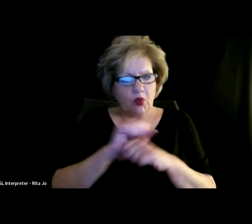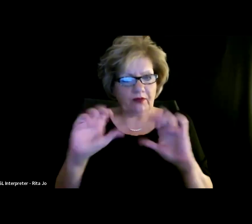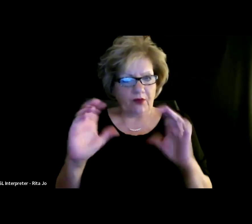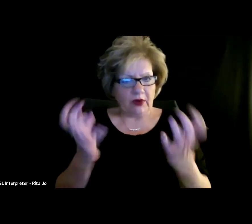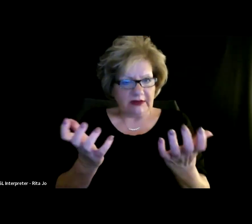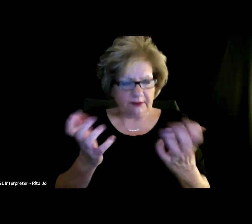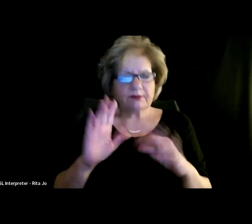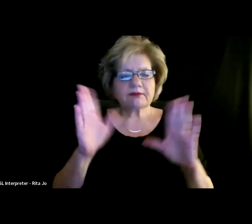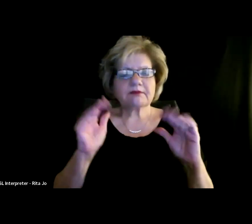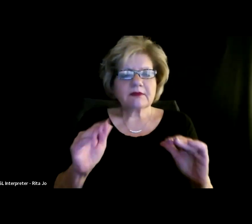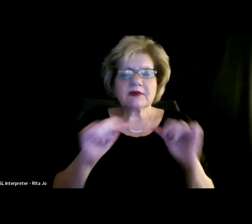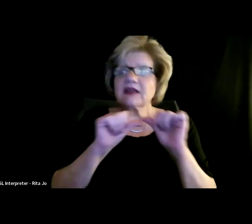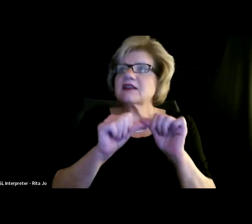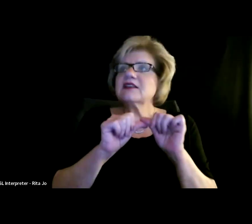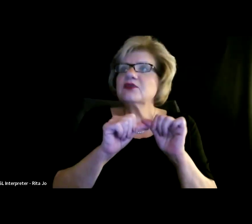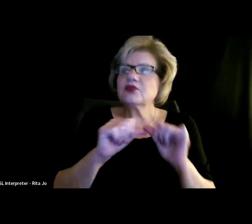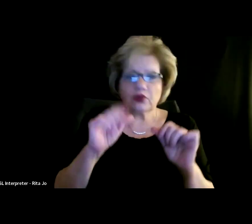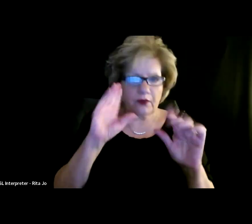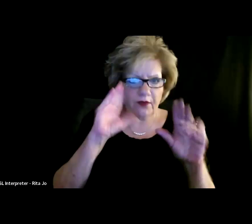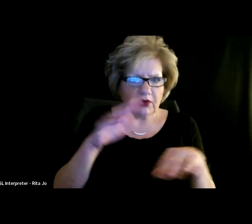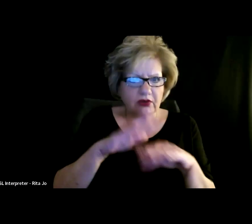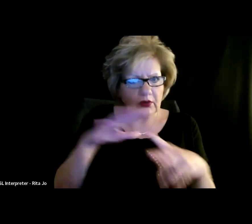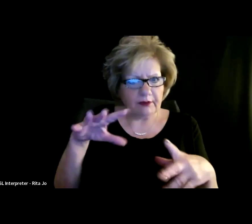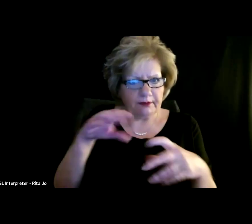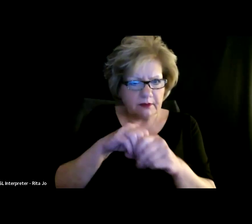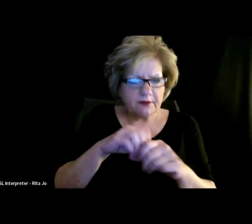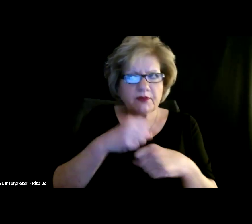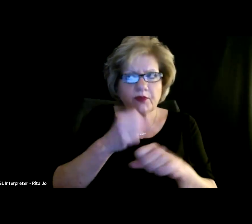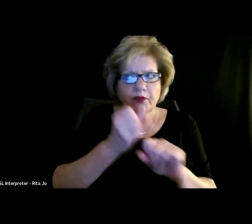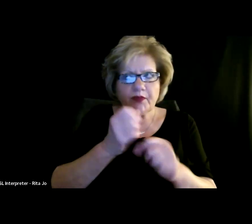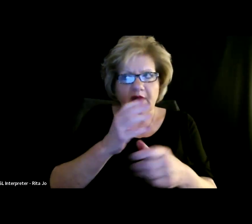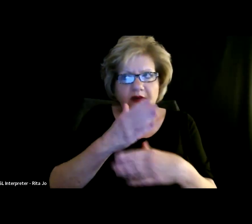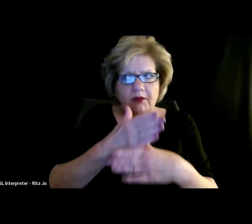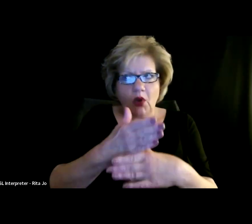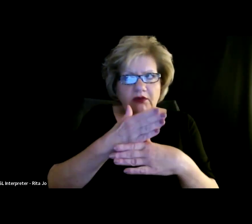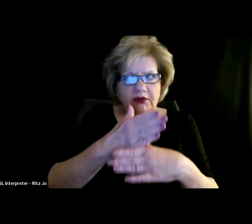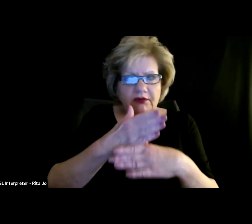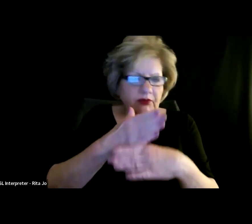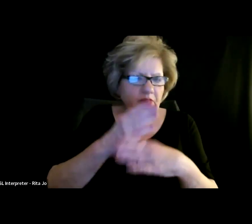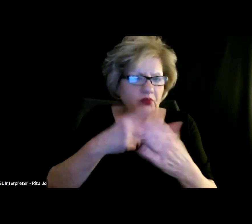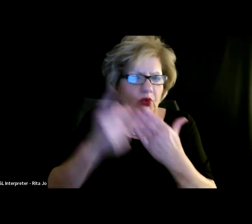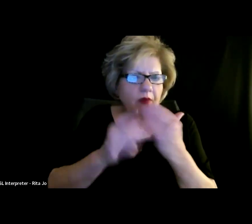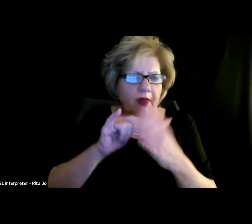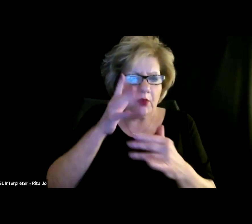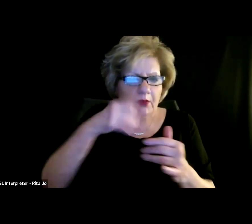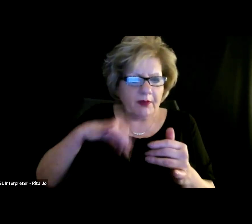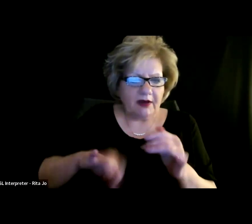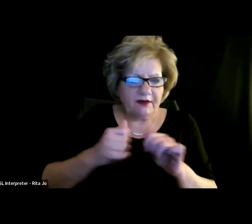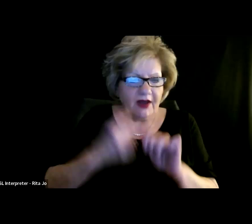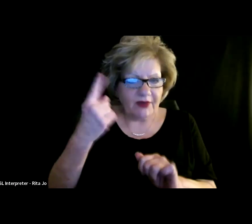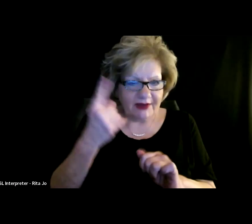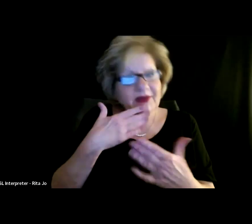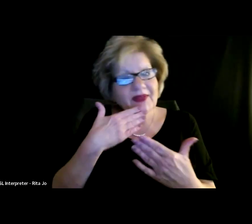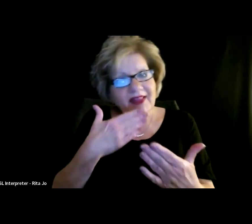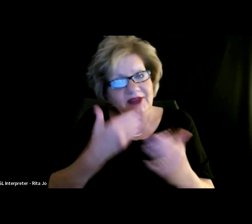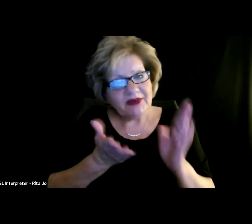focus on inclusivity and collaboration, we can create apprenticeship programs that truly benefit everyone. With that, thank you once again